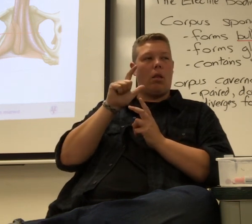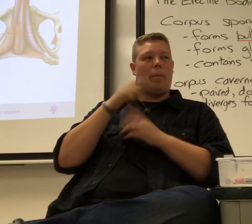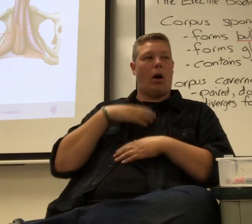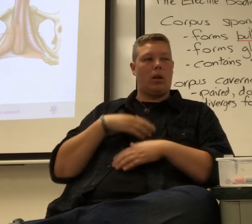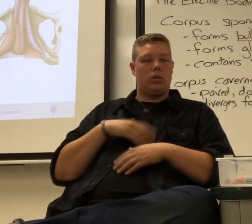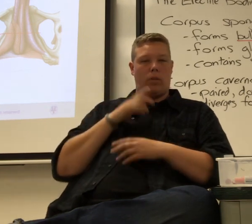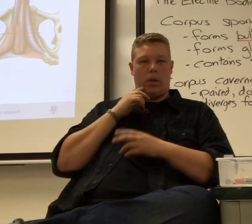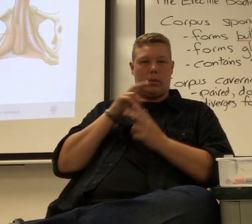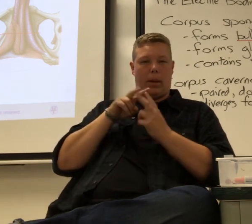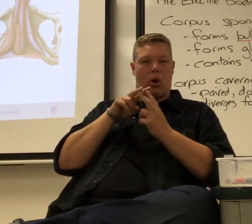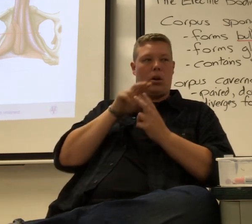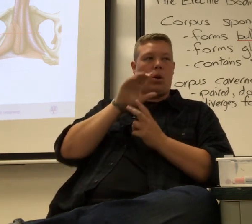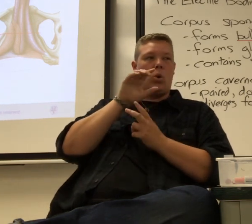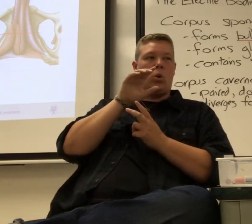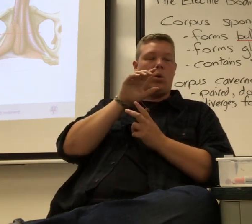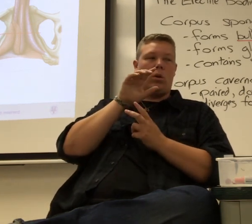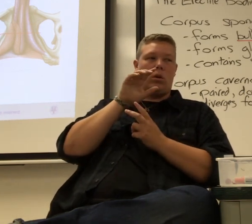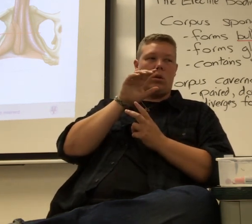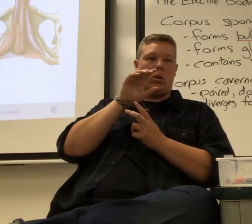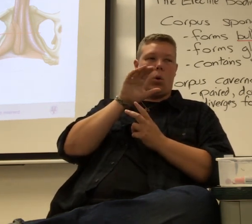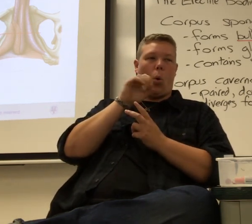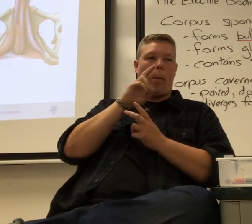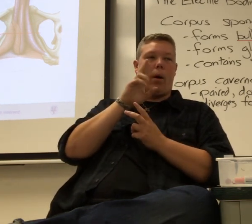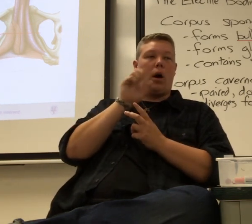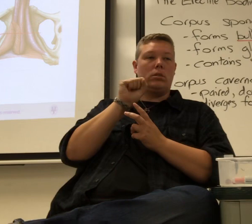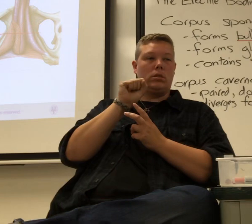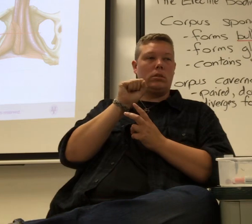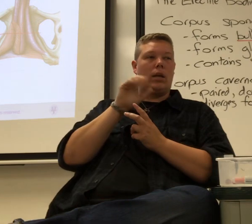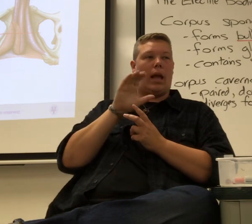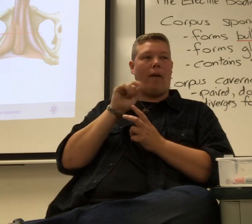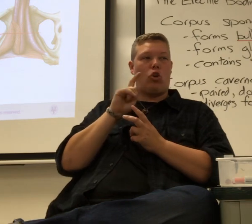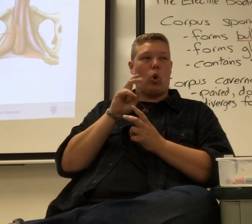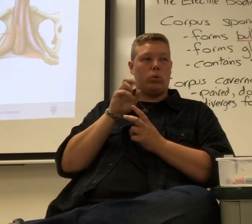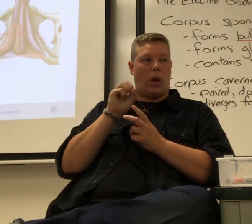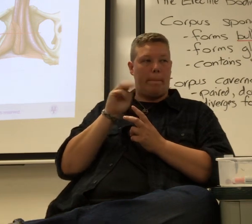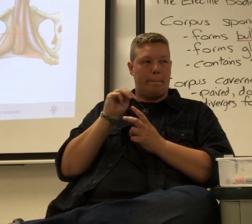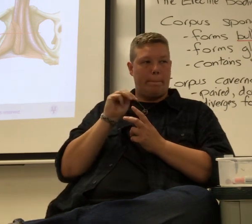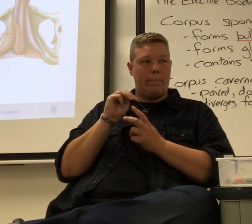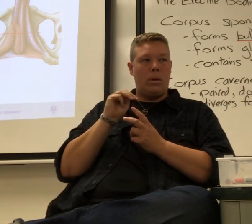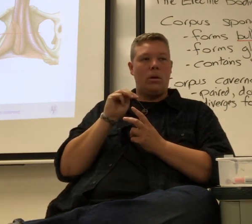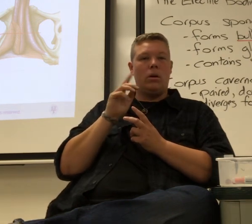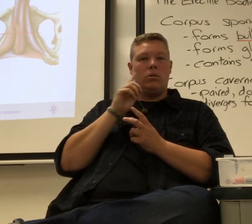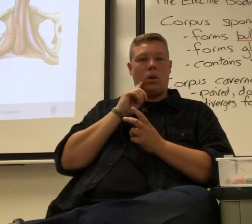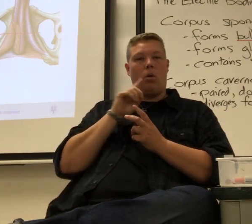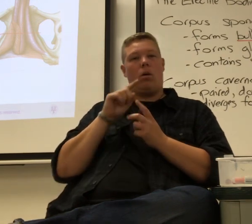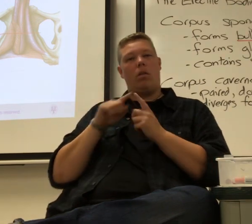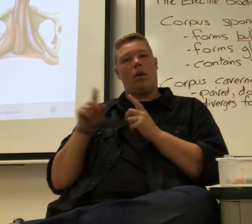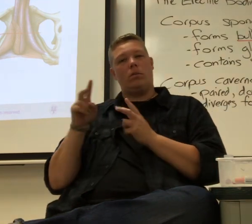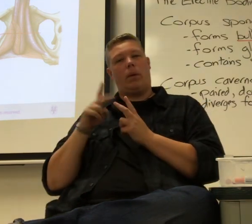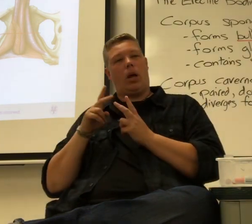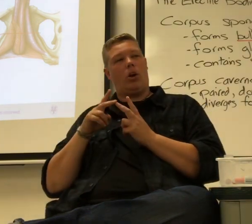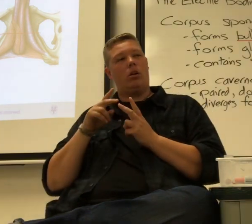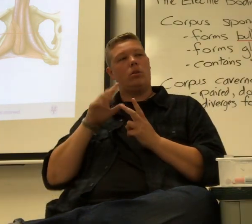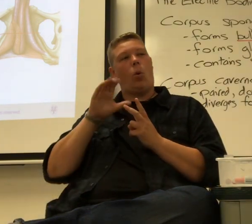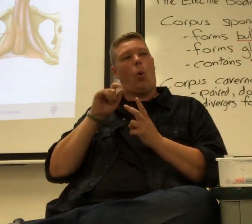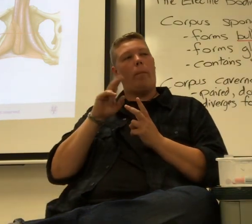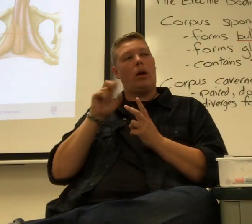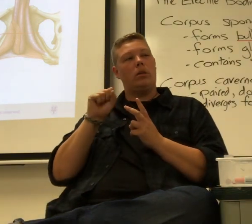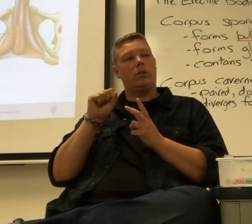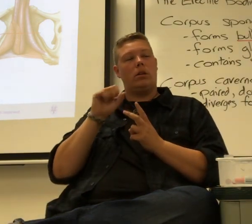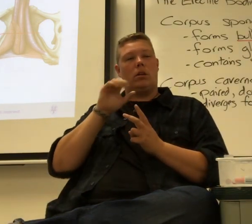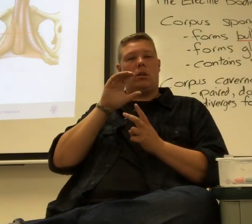cavernosum. So around there, the blue tissue is the corpus spongiosum. Look at the